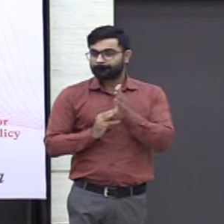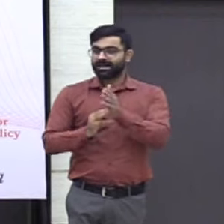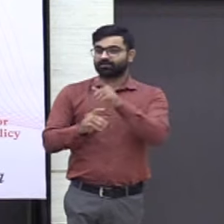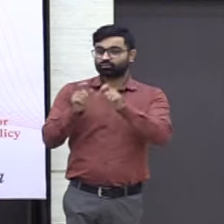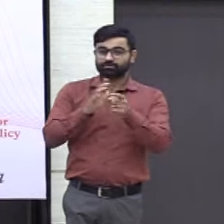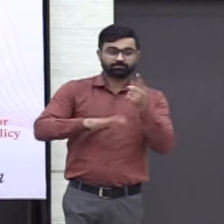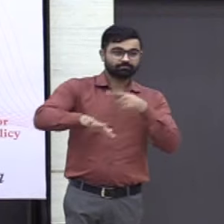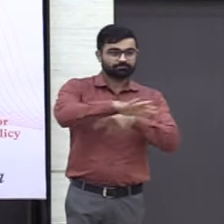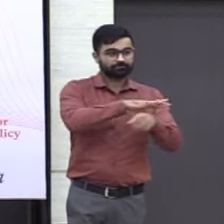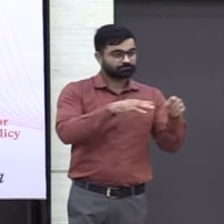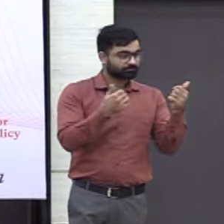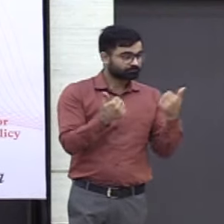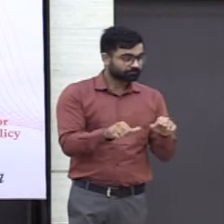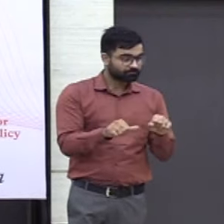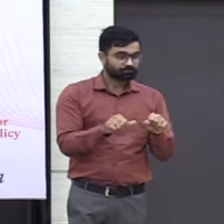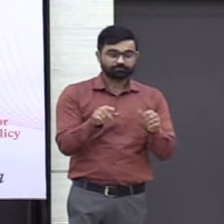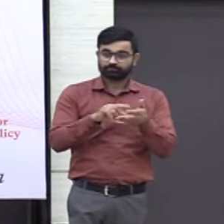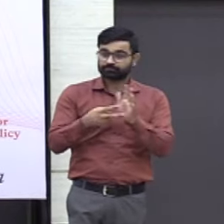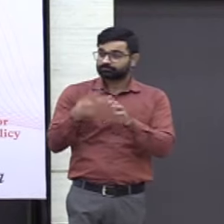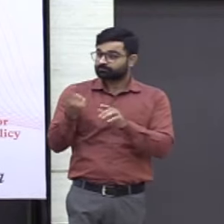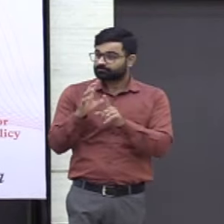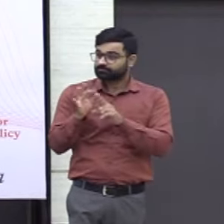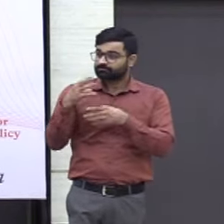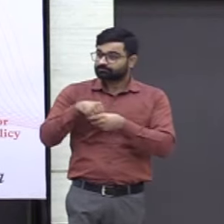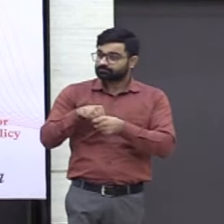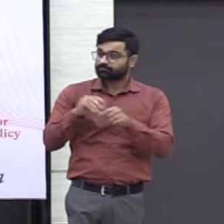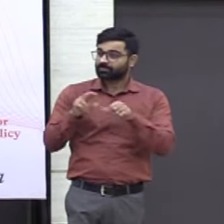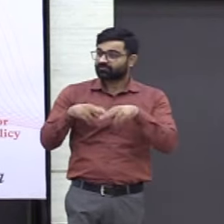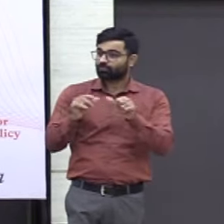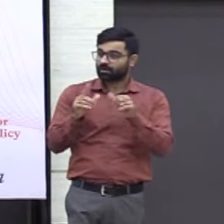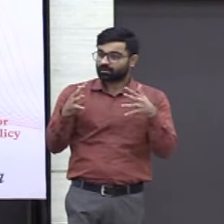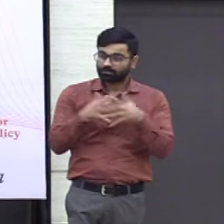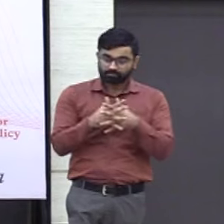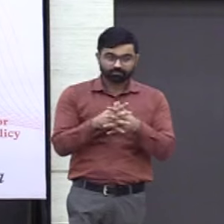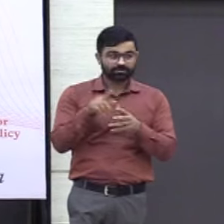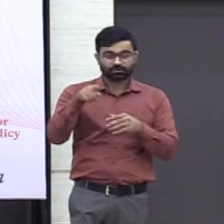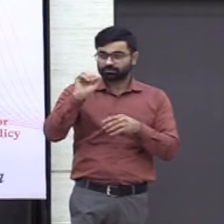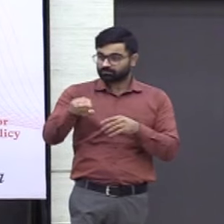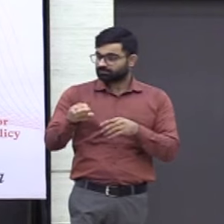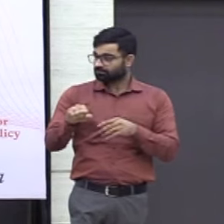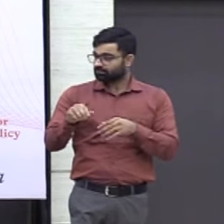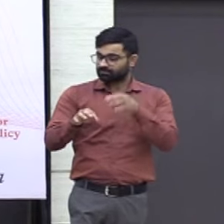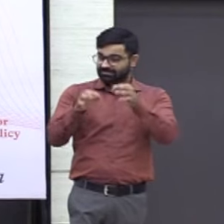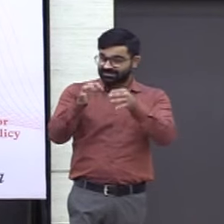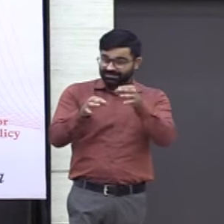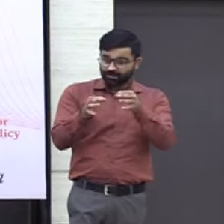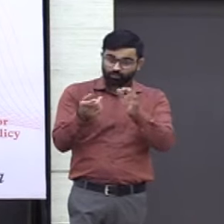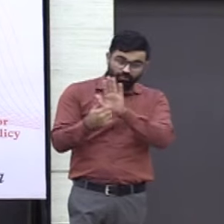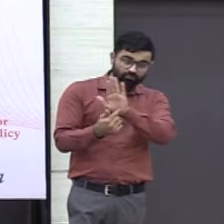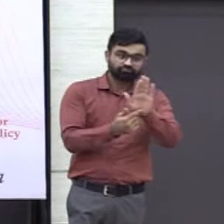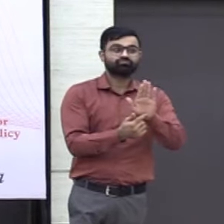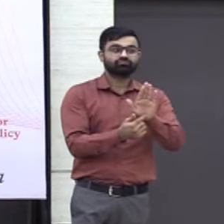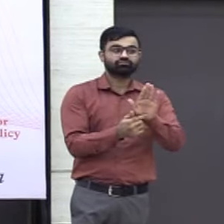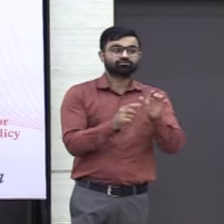human situations which are then dealt with by the law. And therefore, justice comes into the